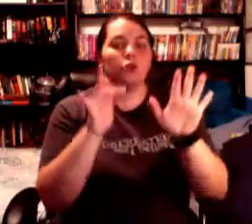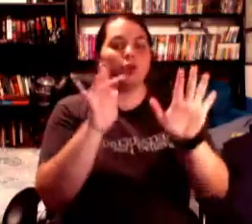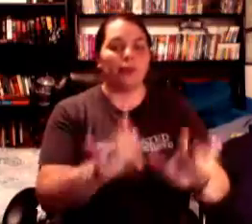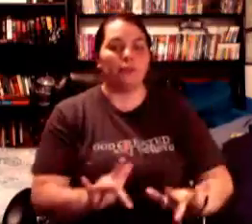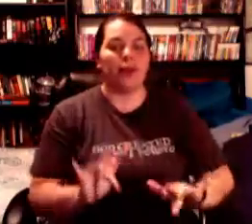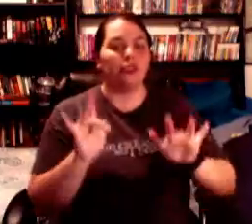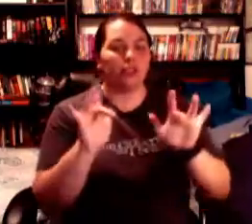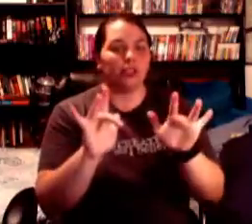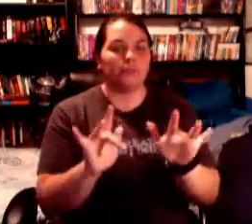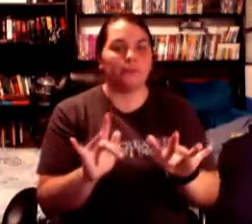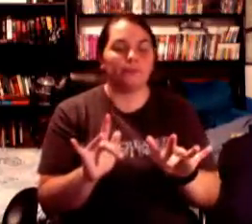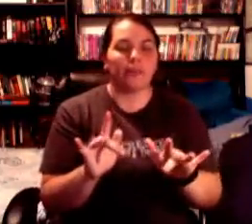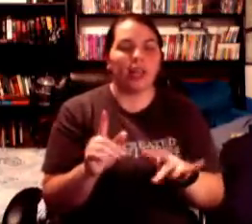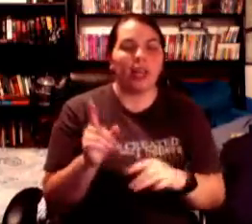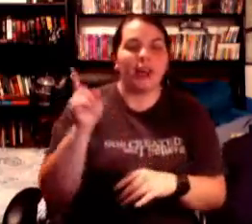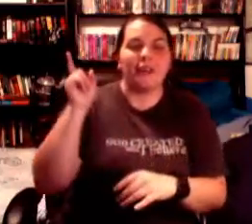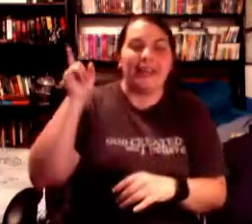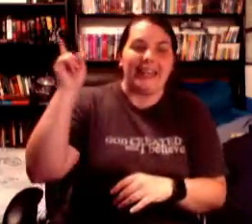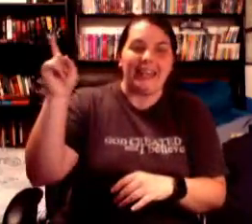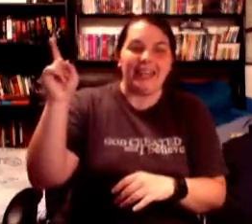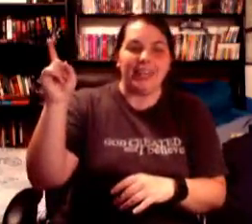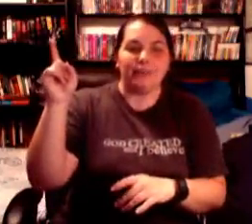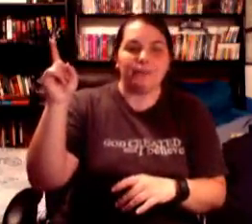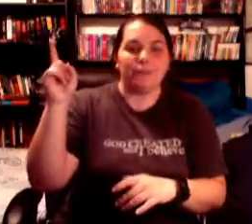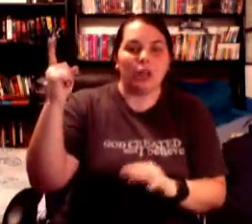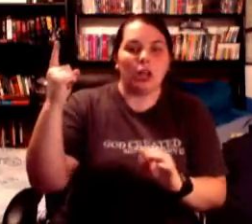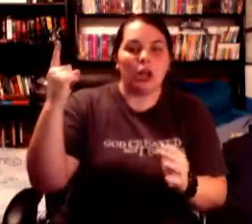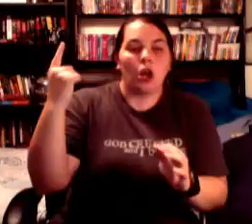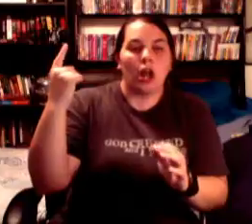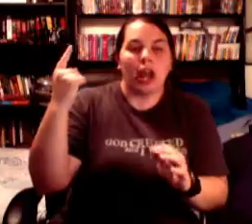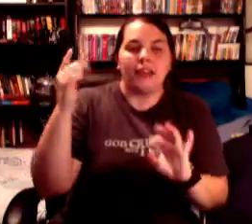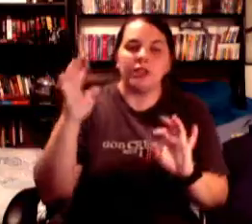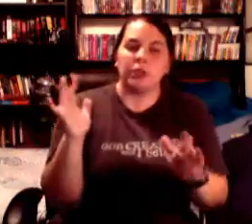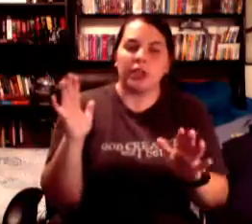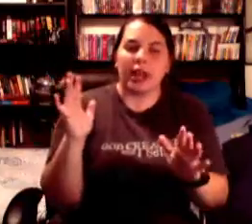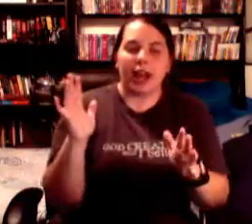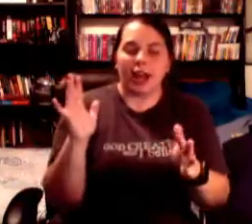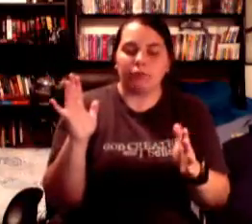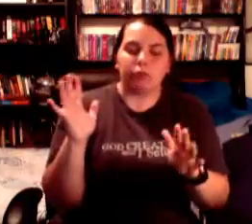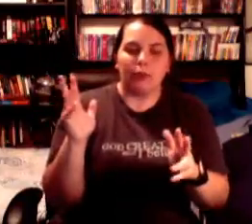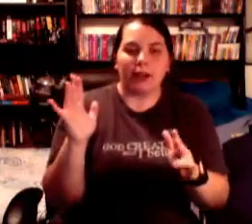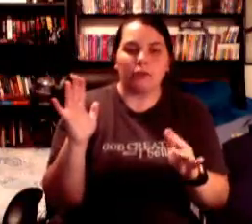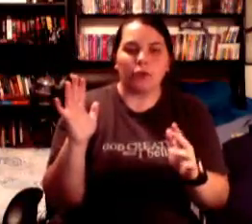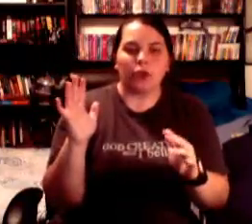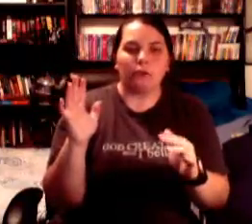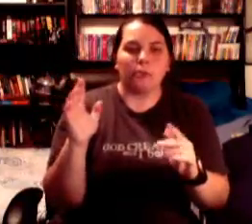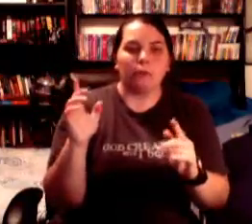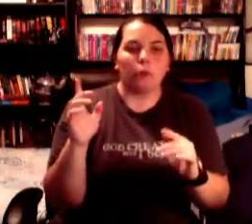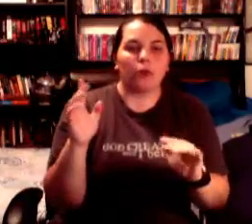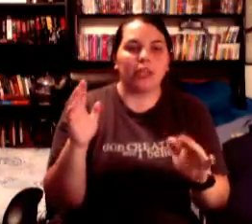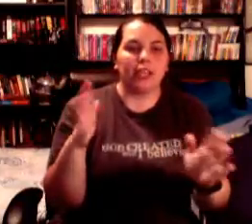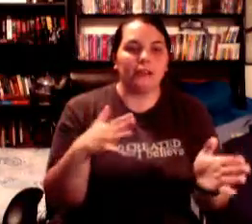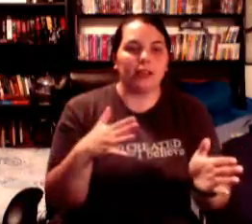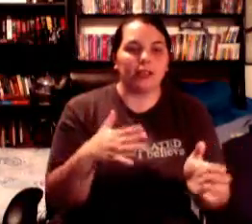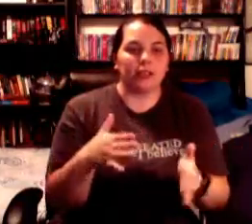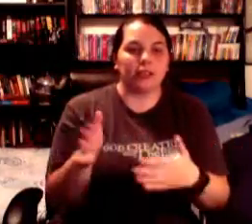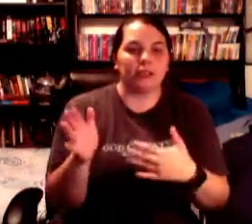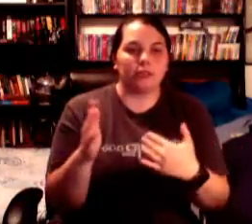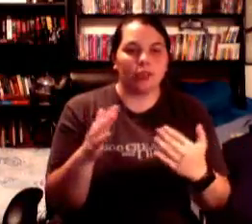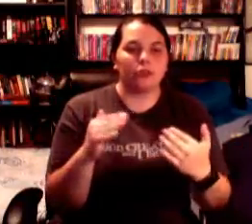Showed compassion. Then he, and this one way back and forth on, but we're going to keep it as close